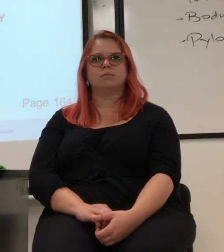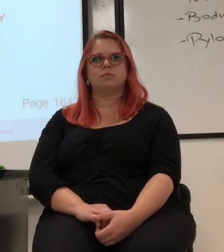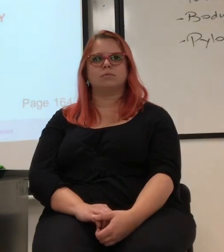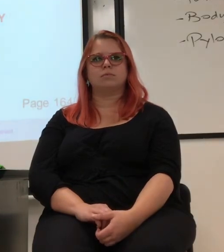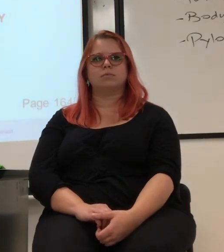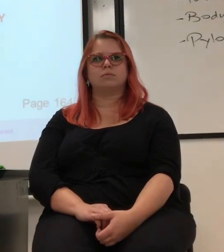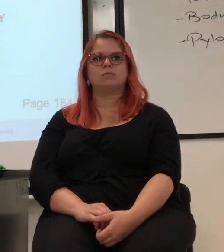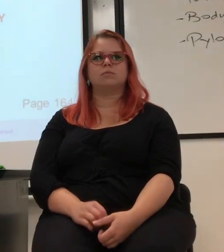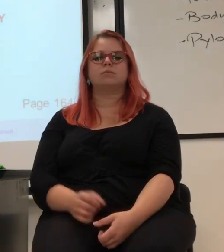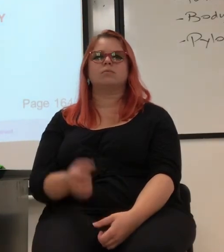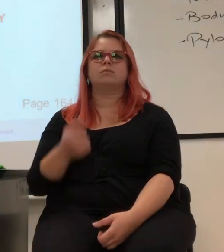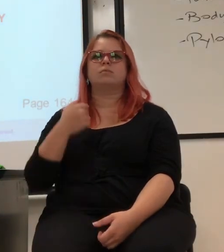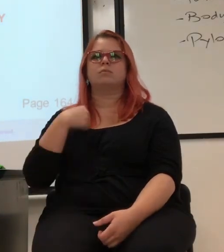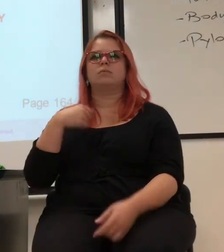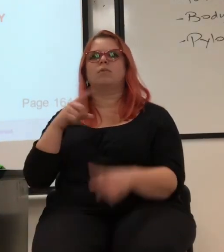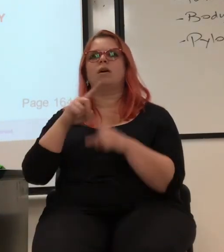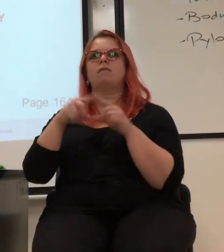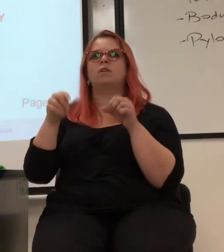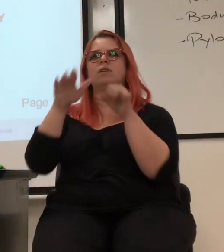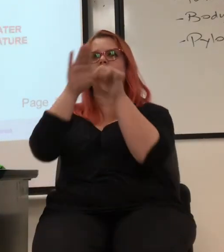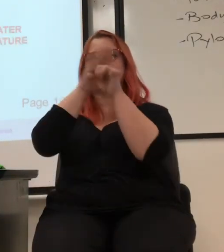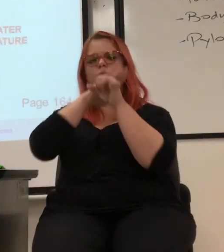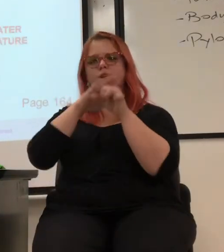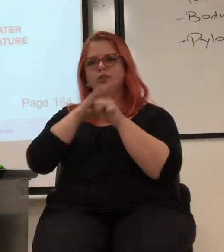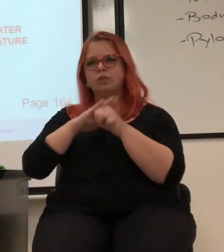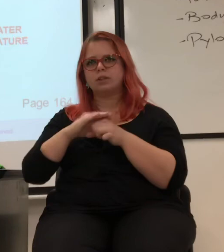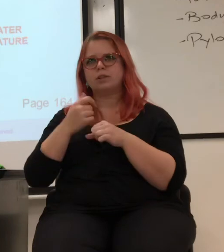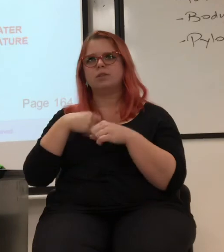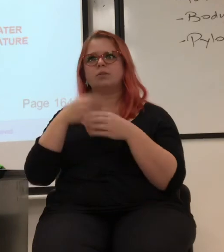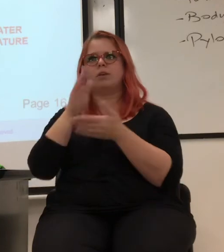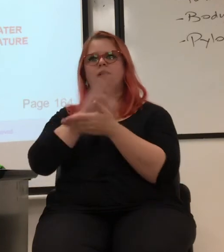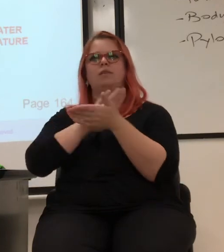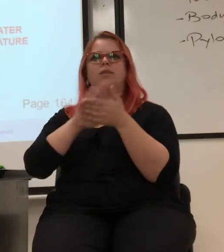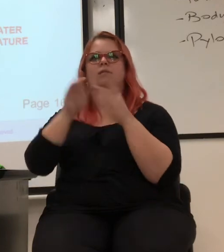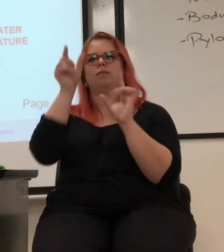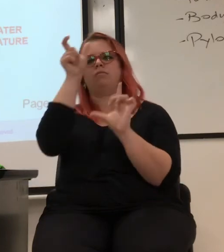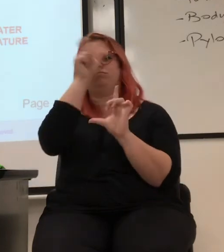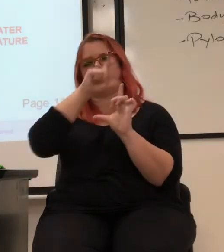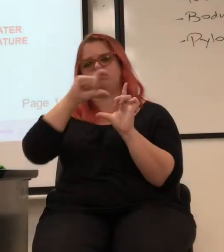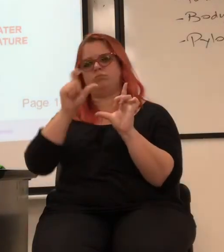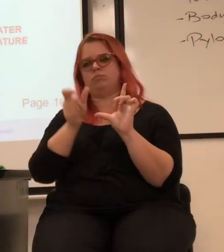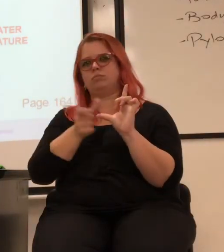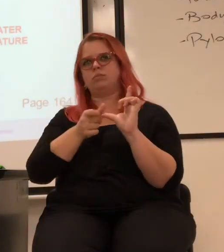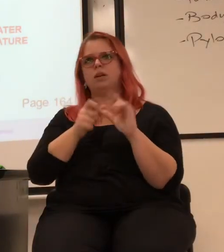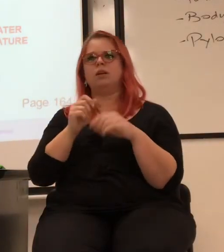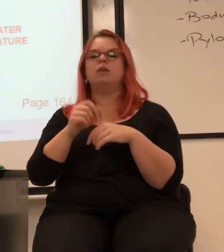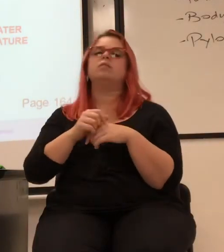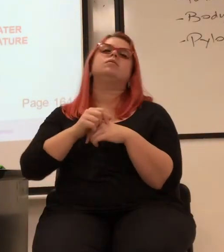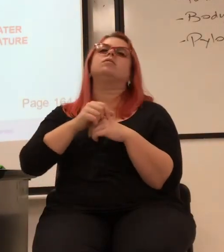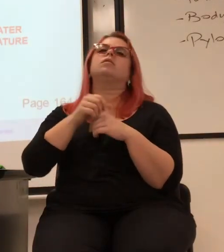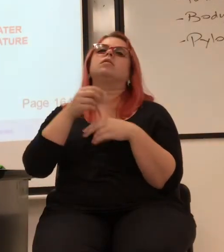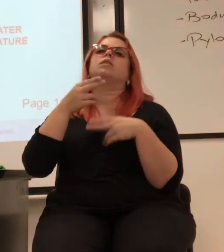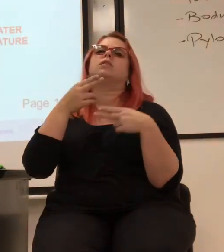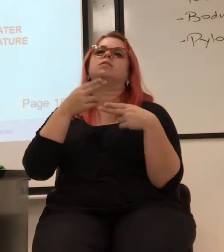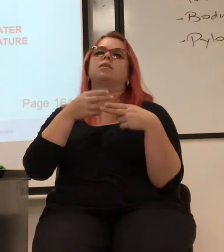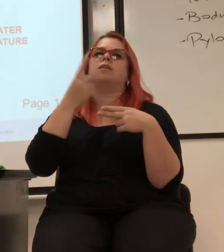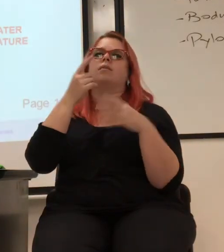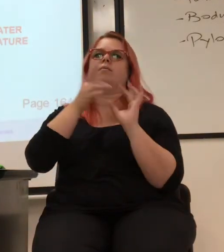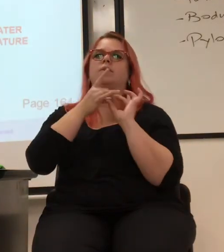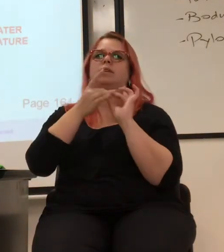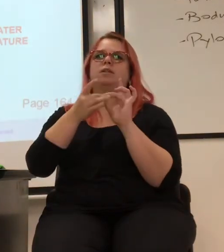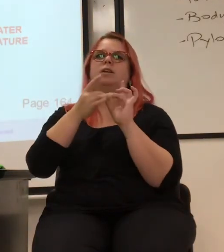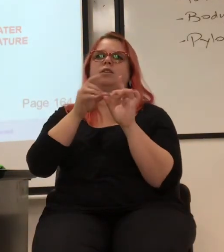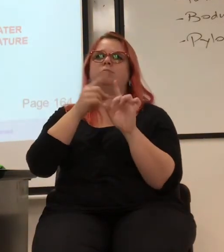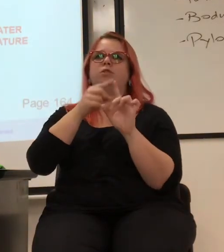So you got the regions, you have these nice curvatures. The lesser and greater curvatures are named for their attachment